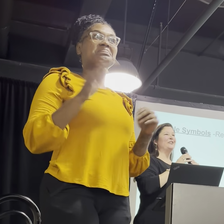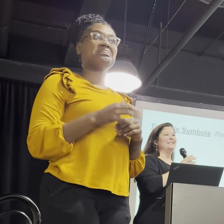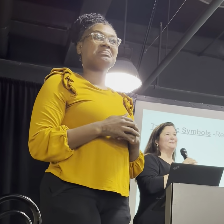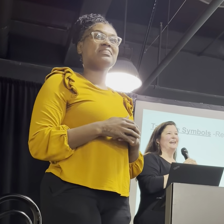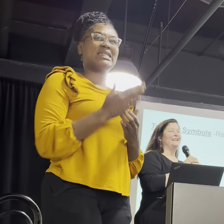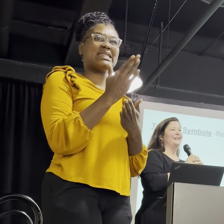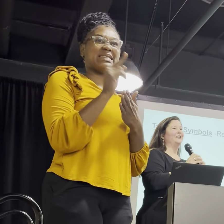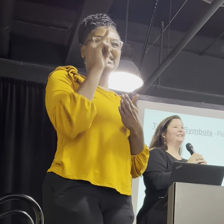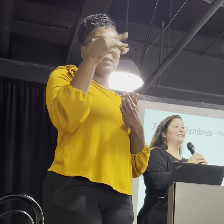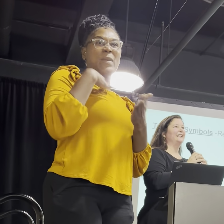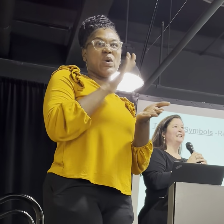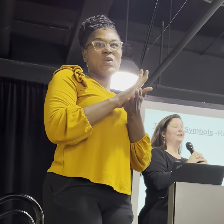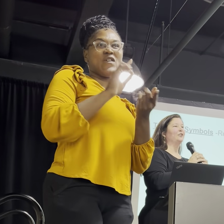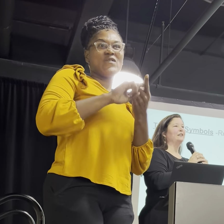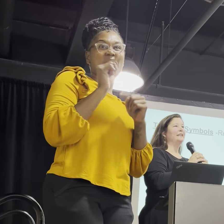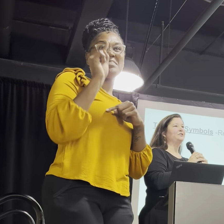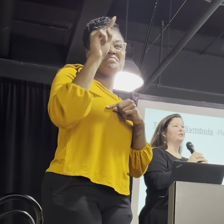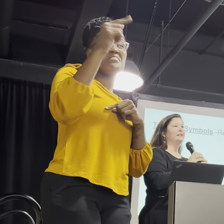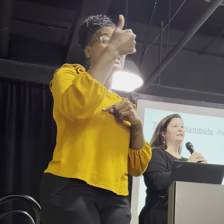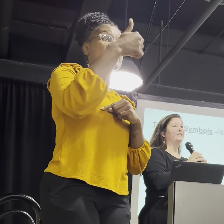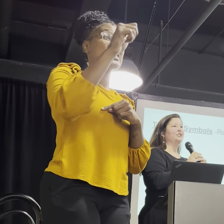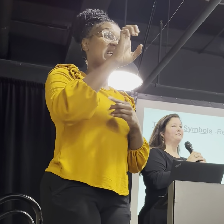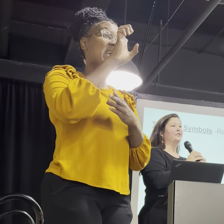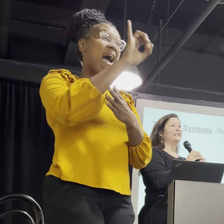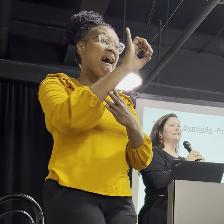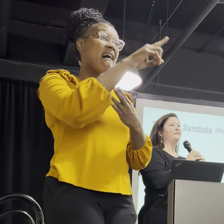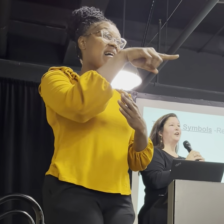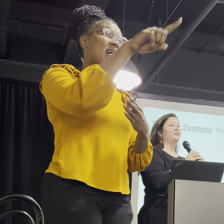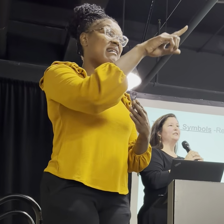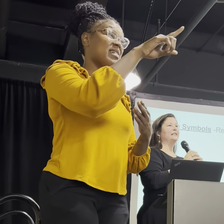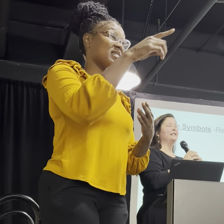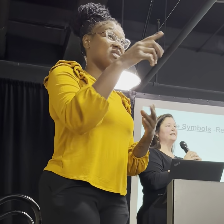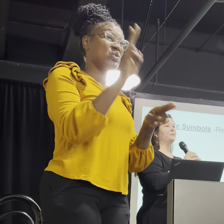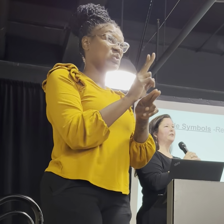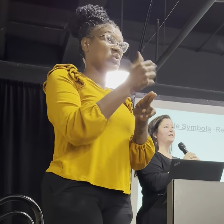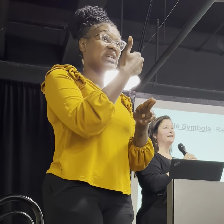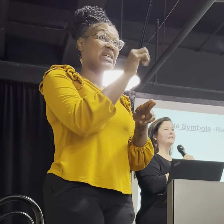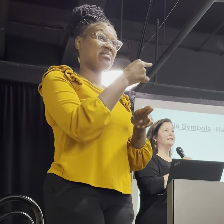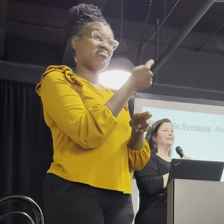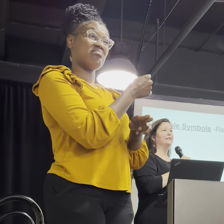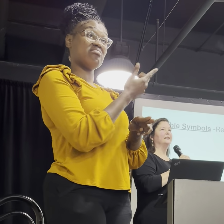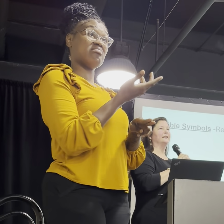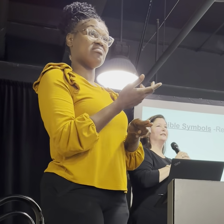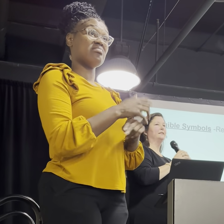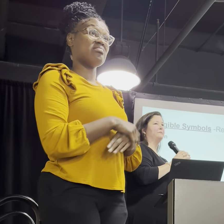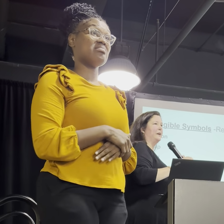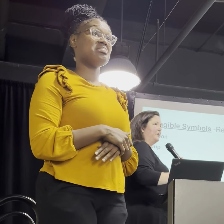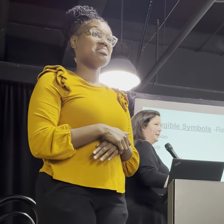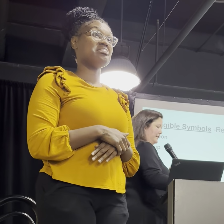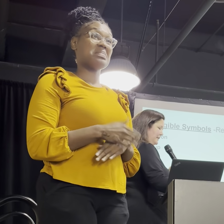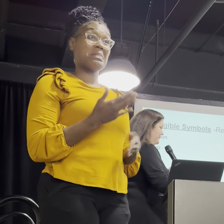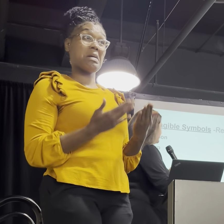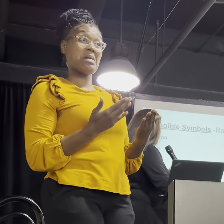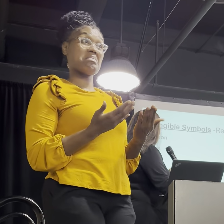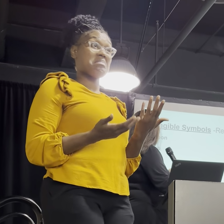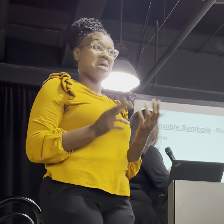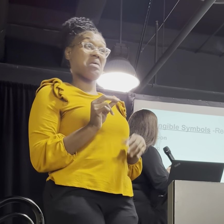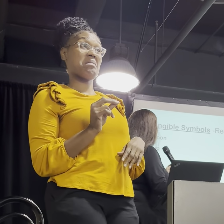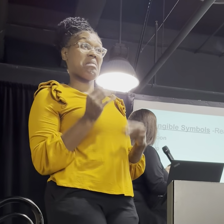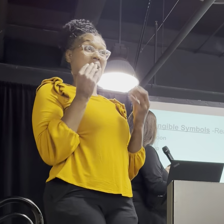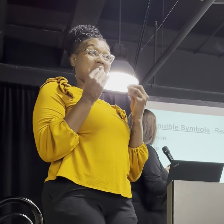school friends back there. Any early intervention friends? Have y'all used any of these with your kids? Maybe? No,